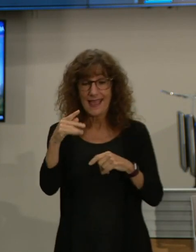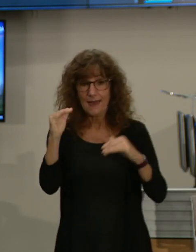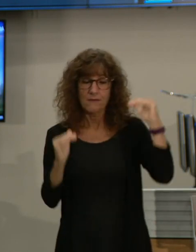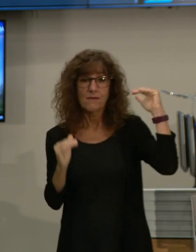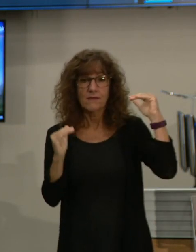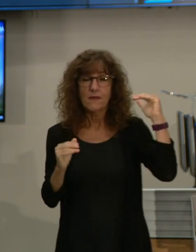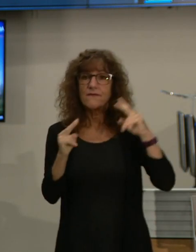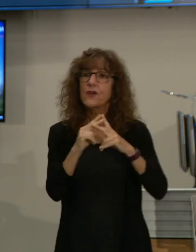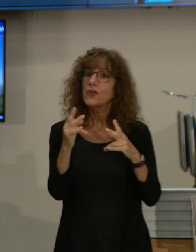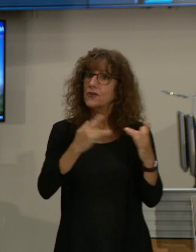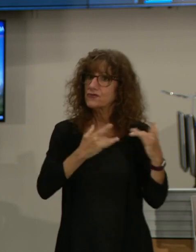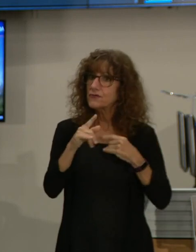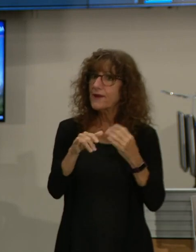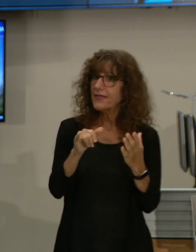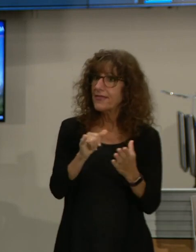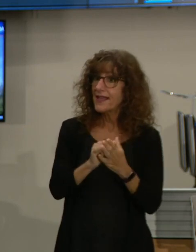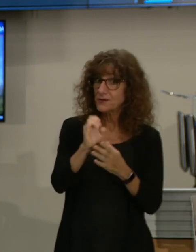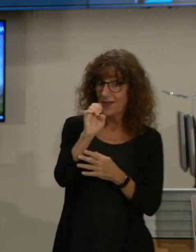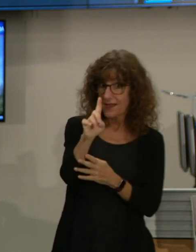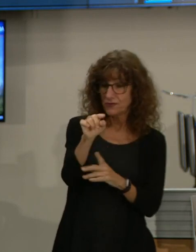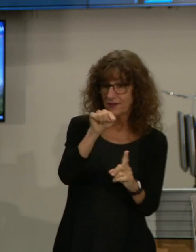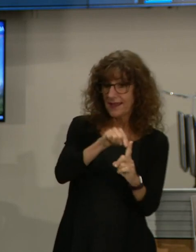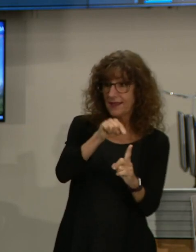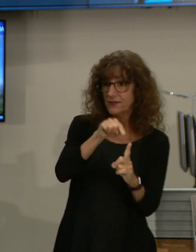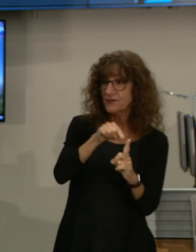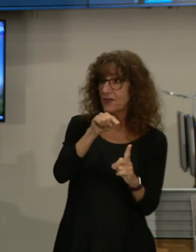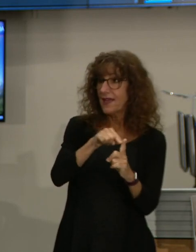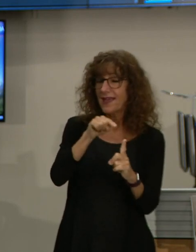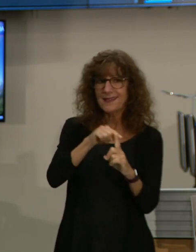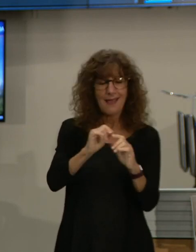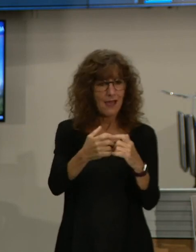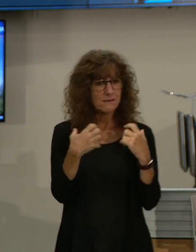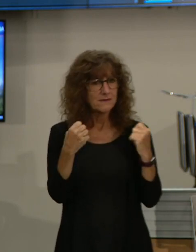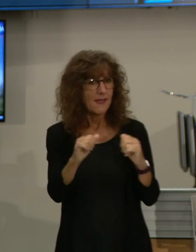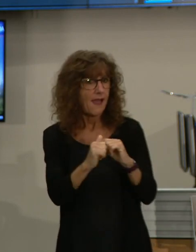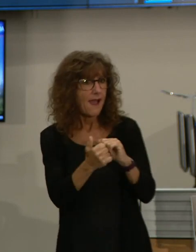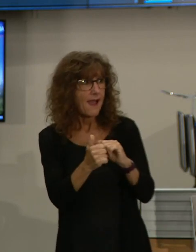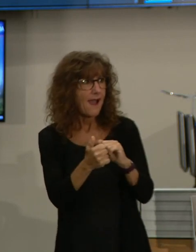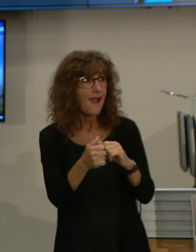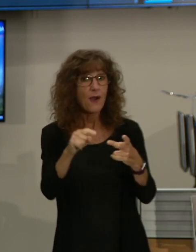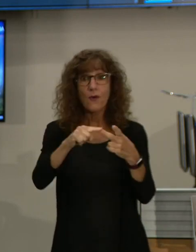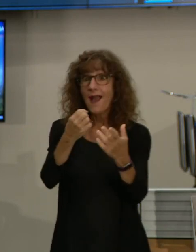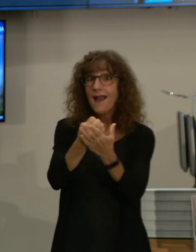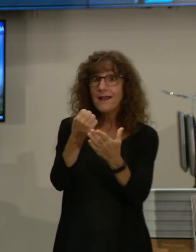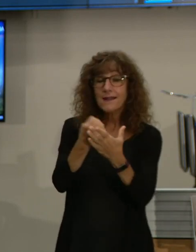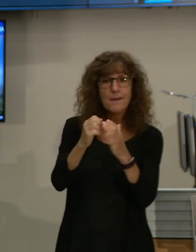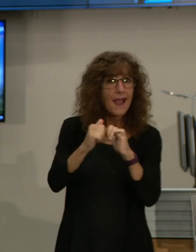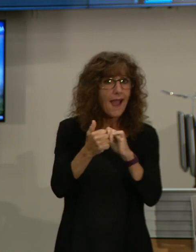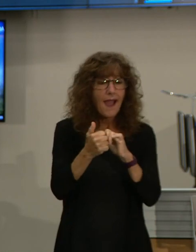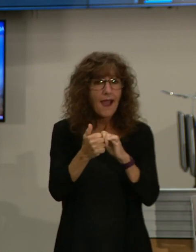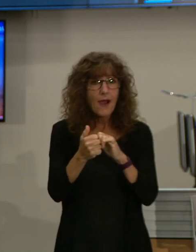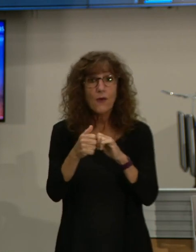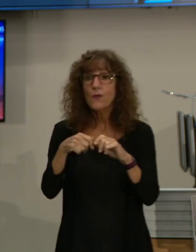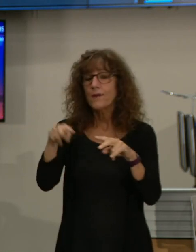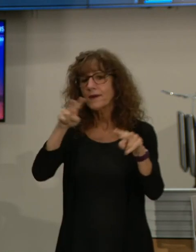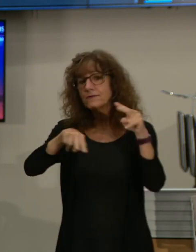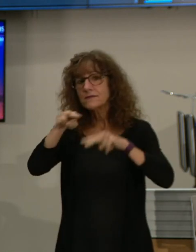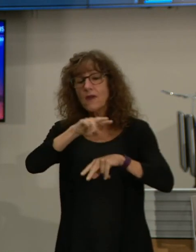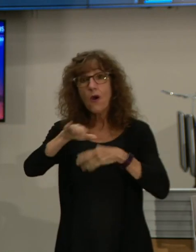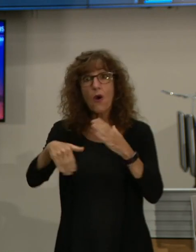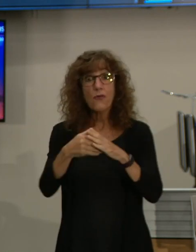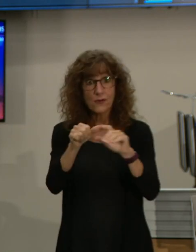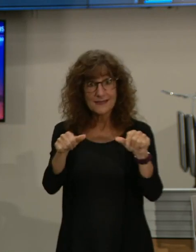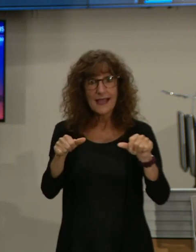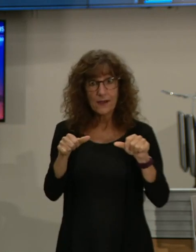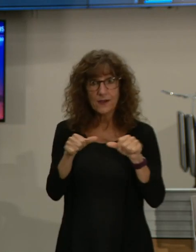am very concerned about. And so educationally, how do we recover? How do we recover economically? We'll be looking at all of these areas